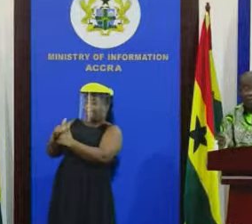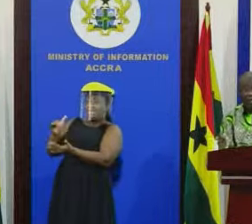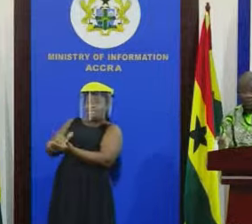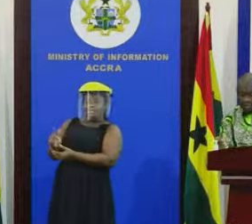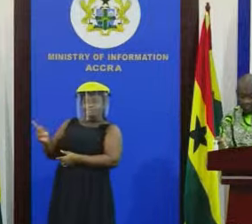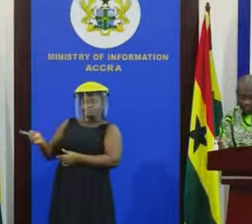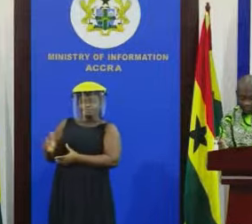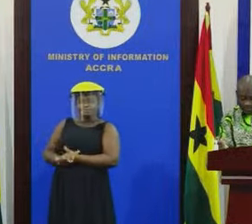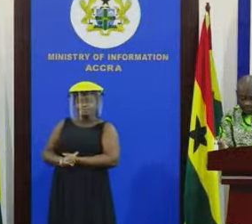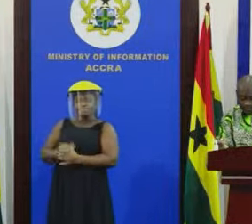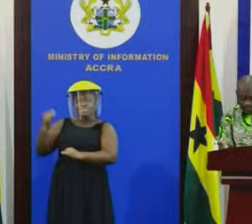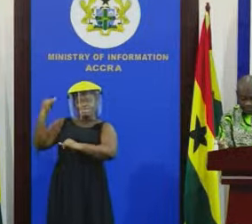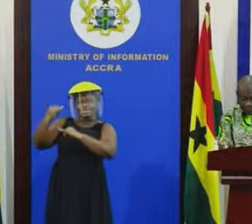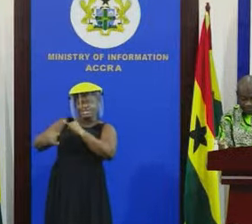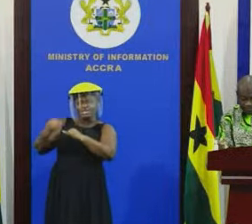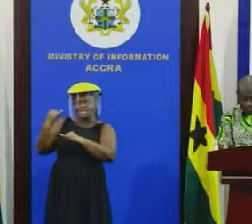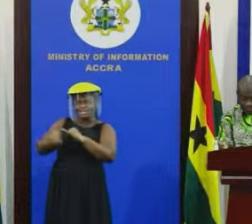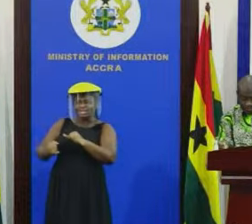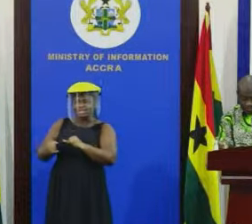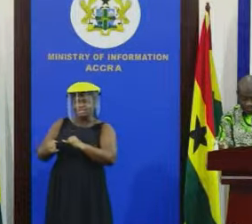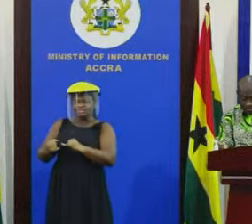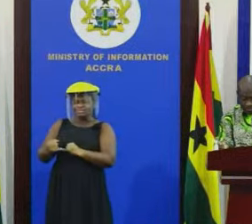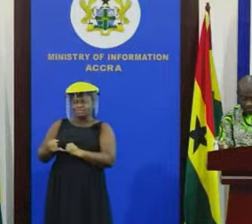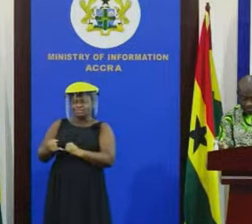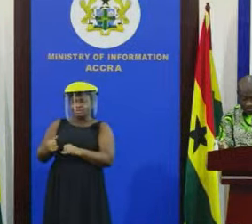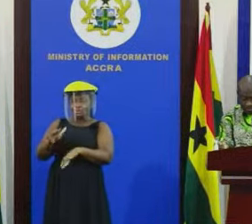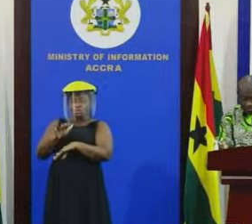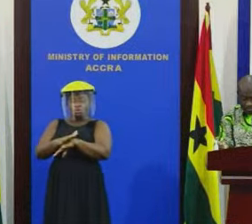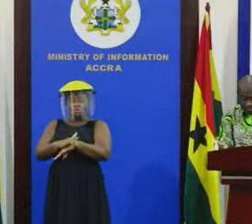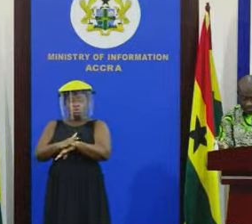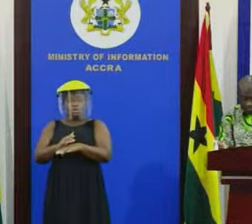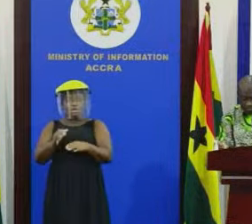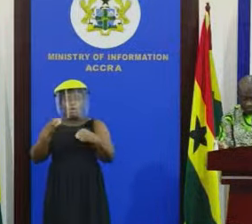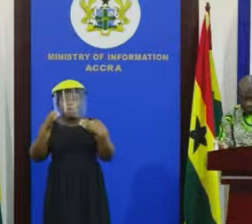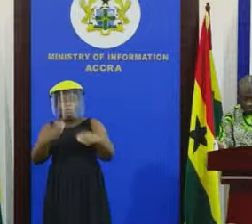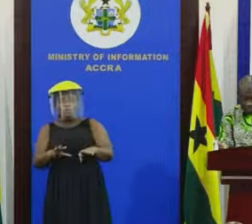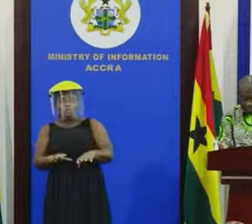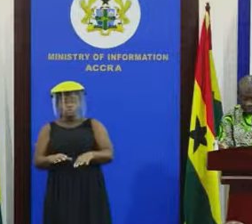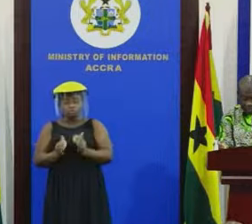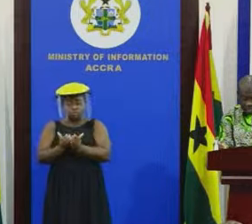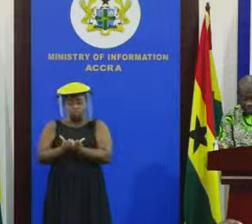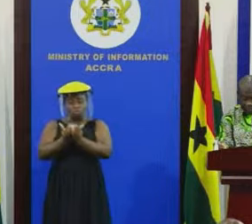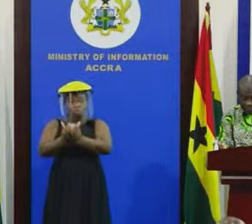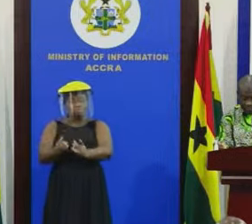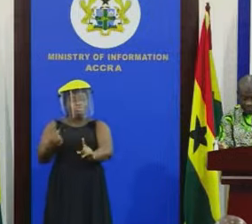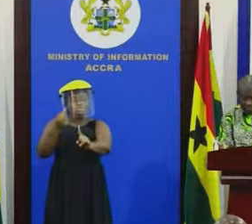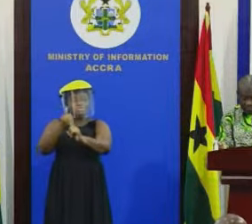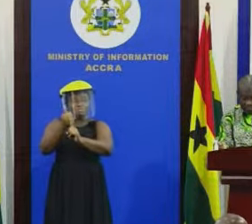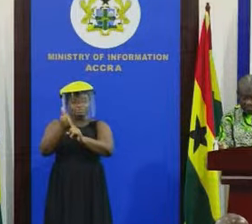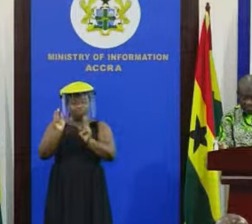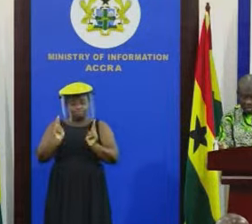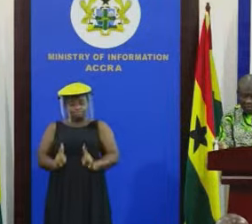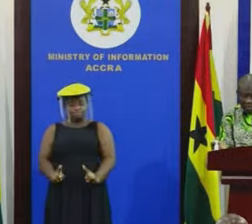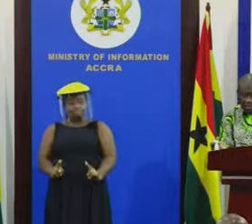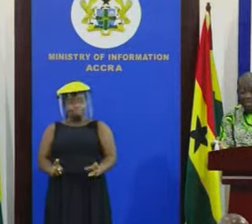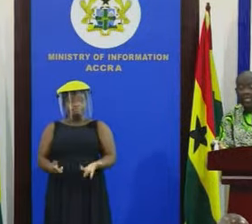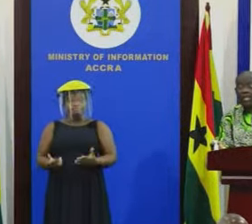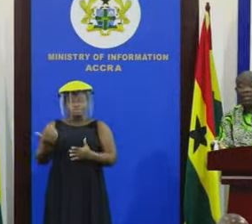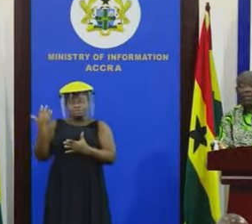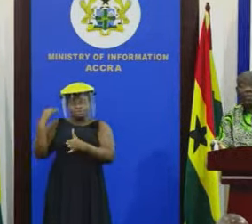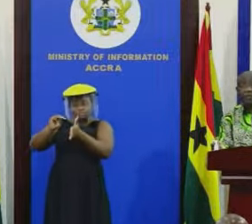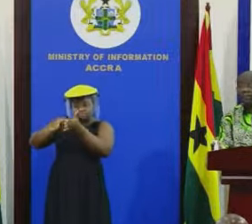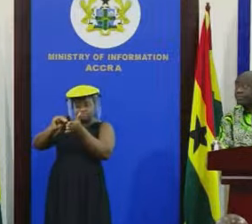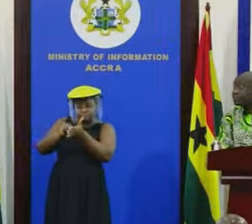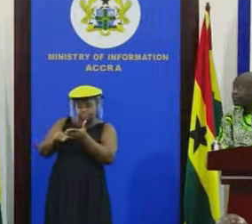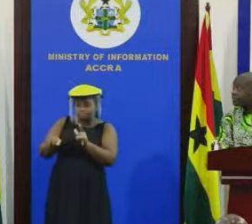yes, and then the last one was on one of the causes of boat accidents. Yeah, the human element. Are you monitoring in